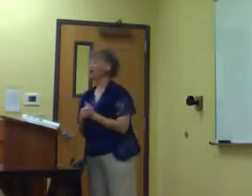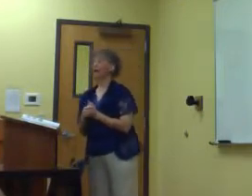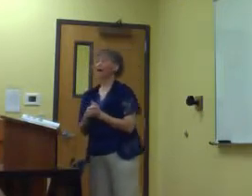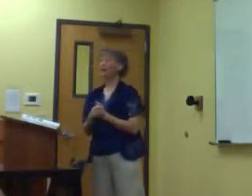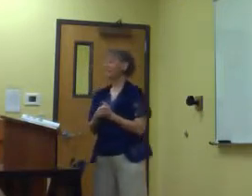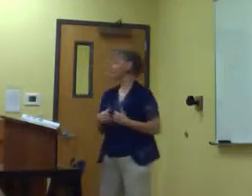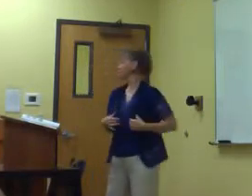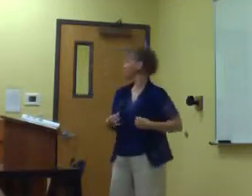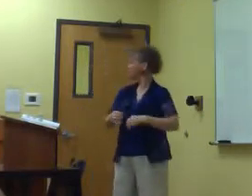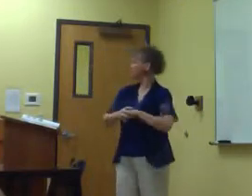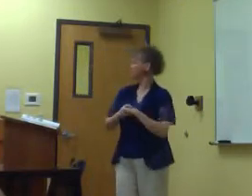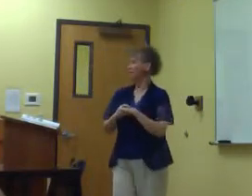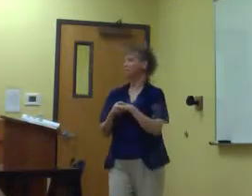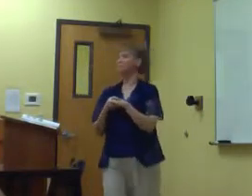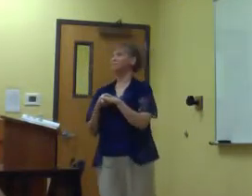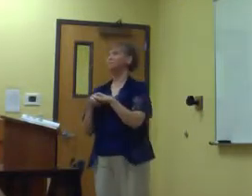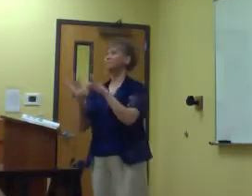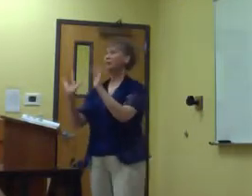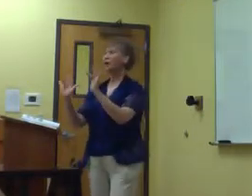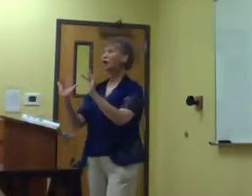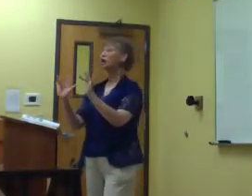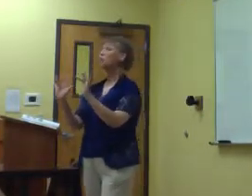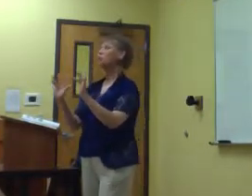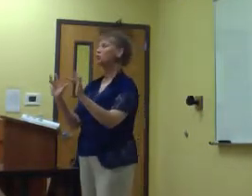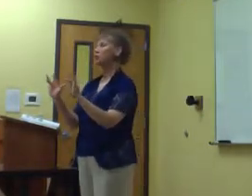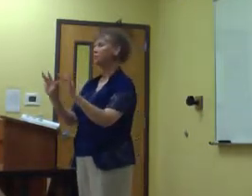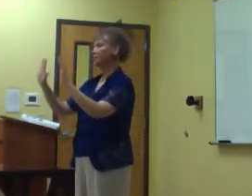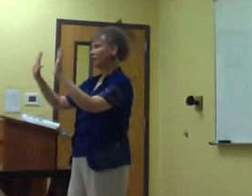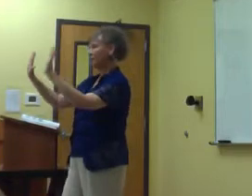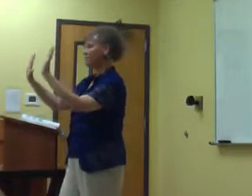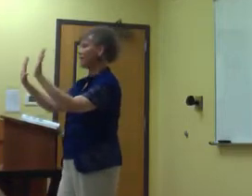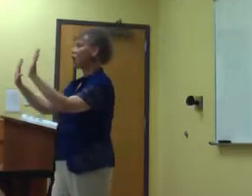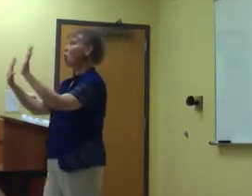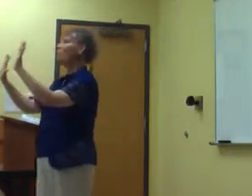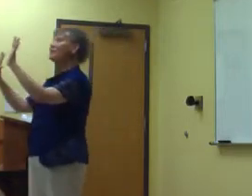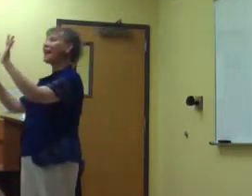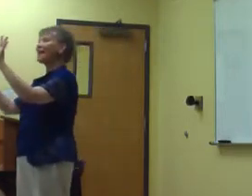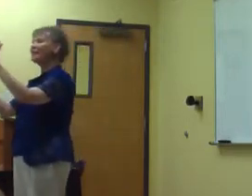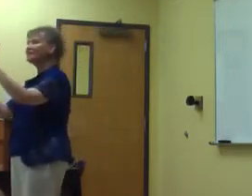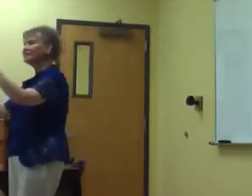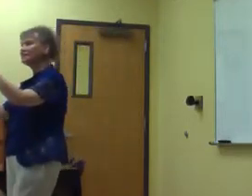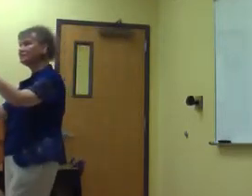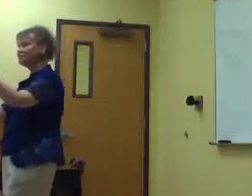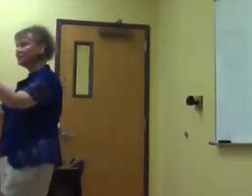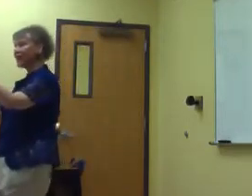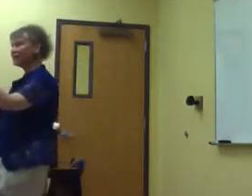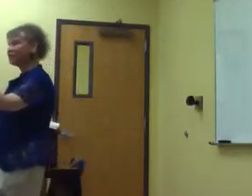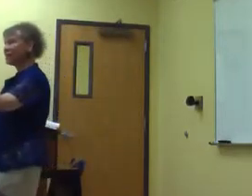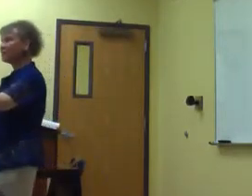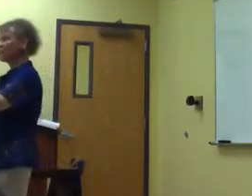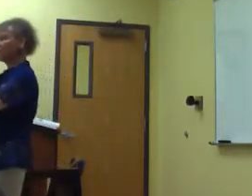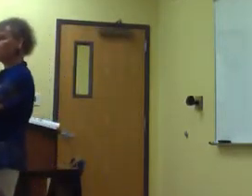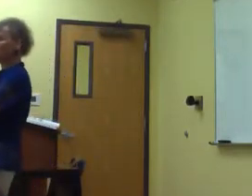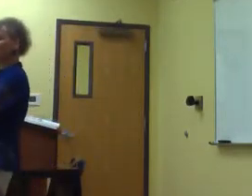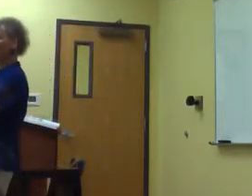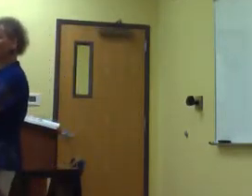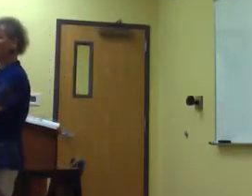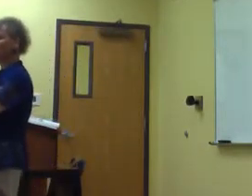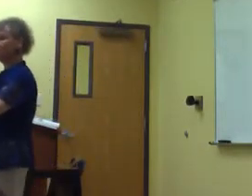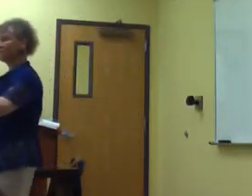All right, new computer. That open 8 handshake that we've talked about,